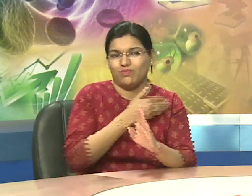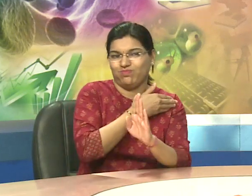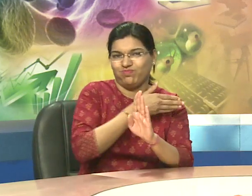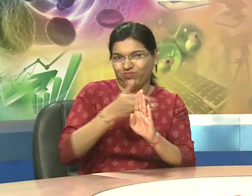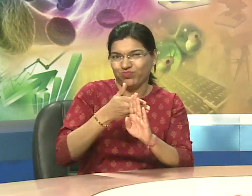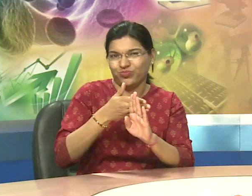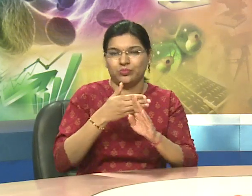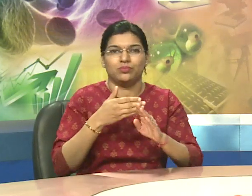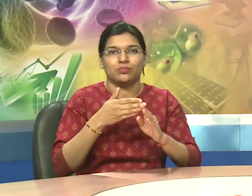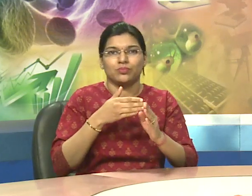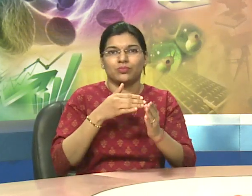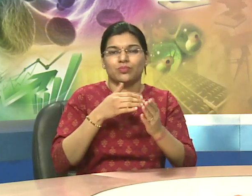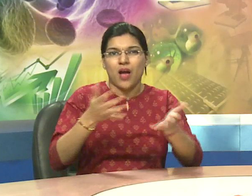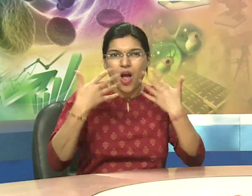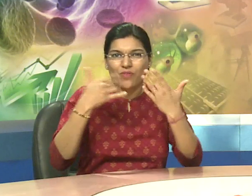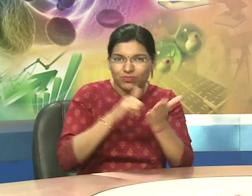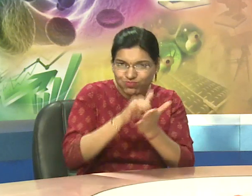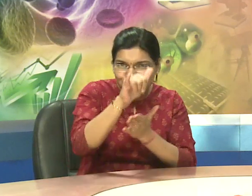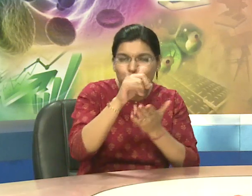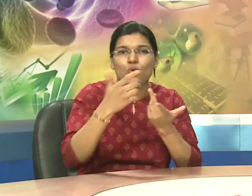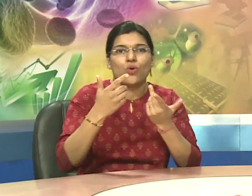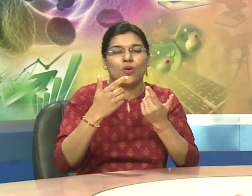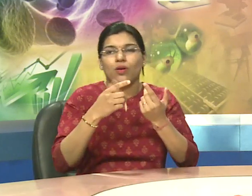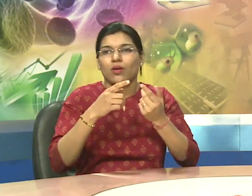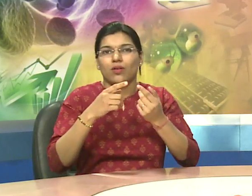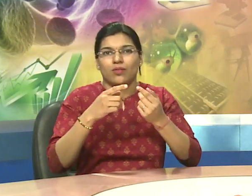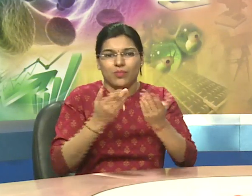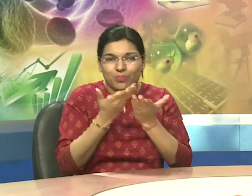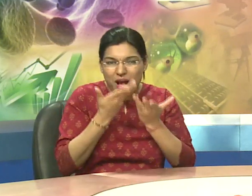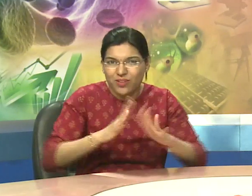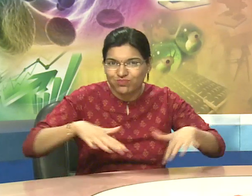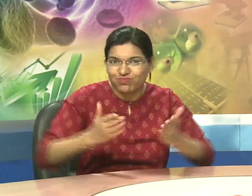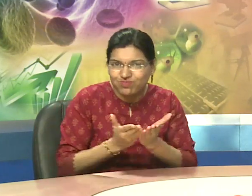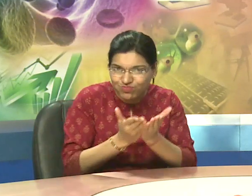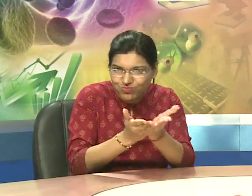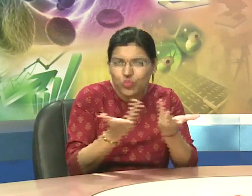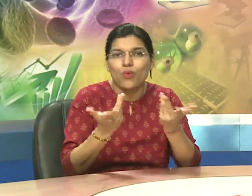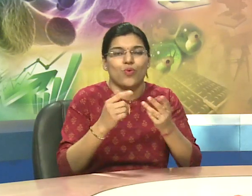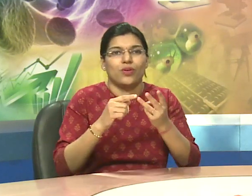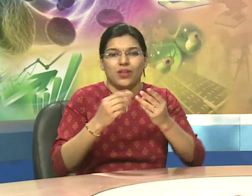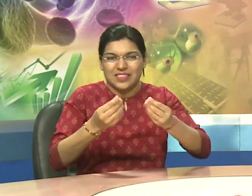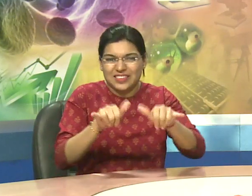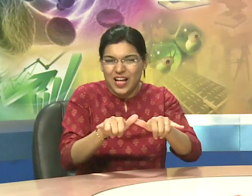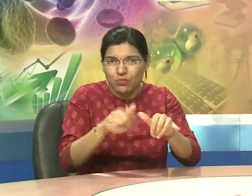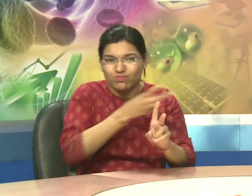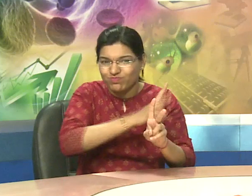So by far now we have read air transport, water transport and land transport.